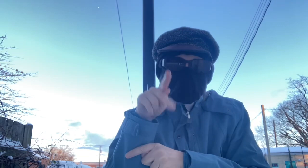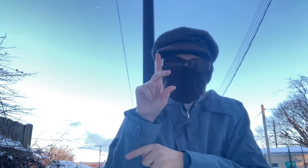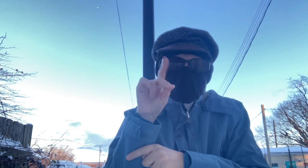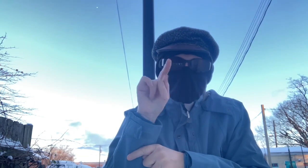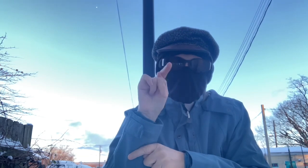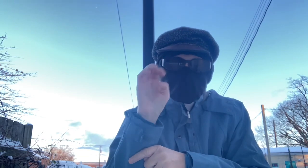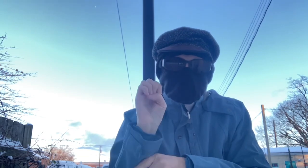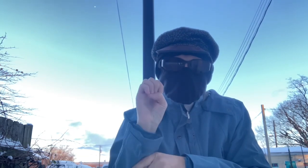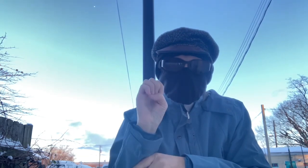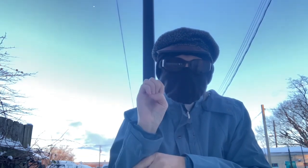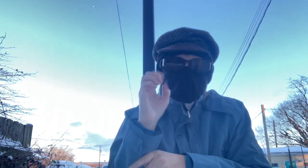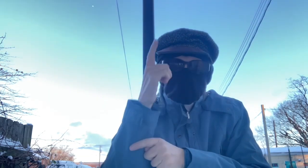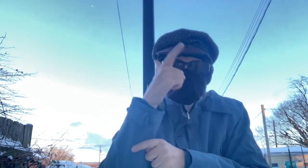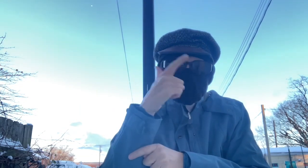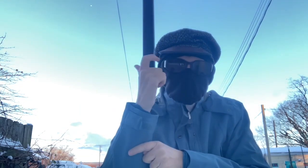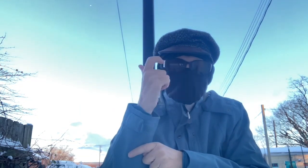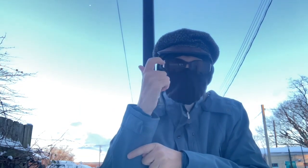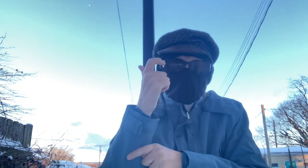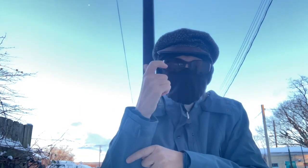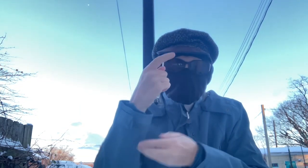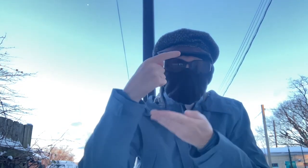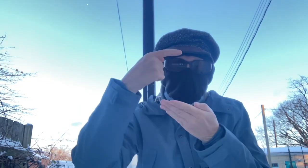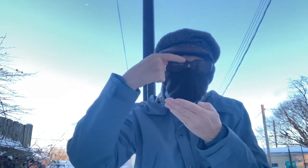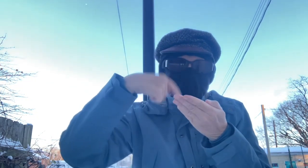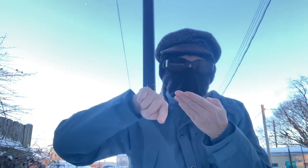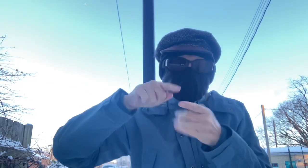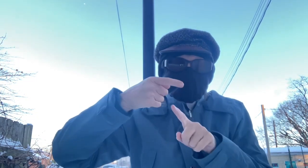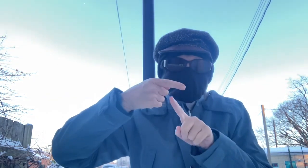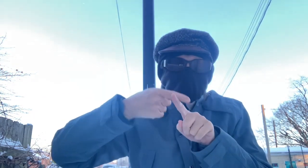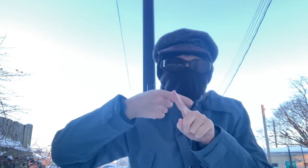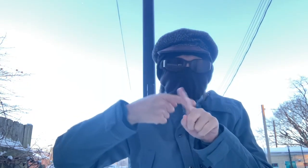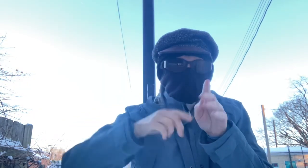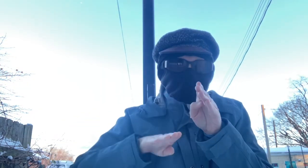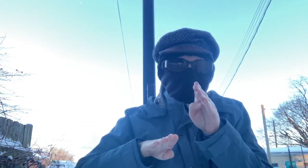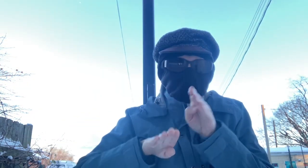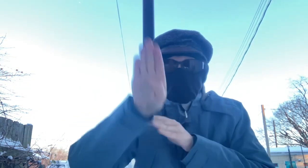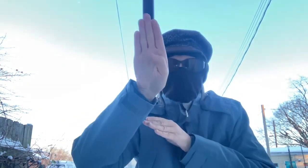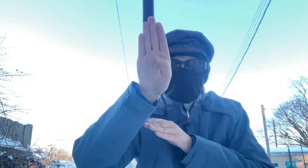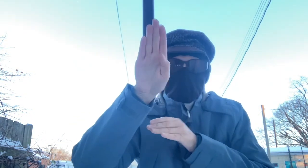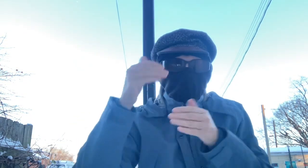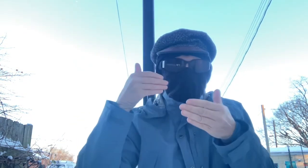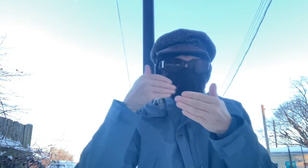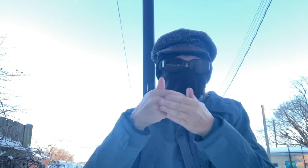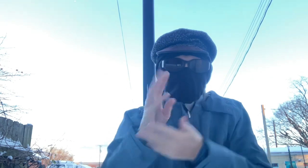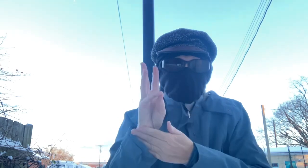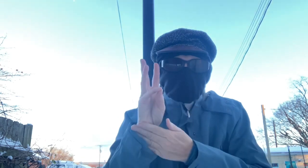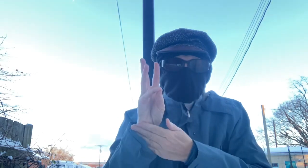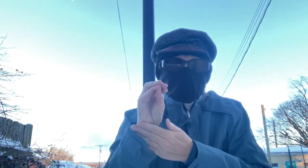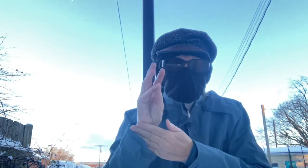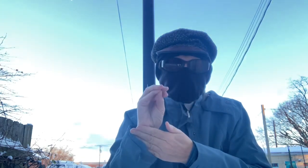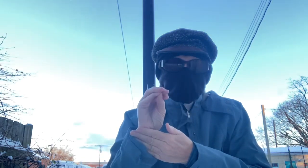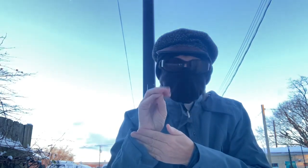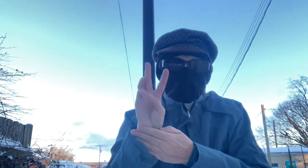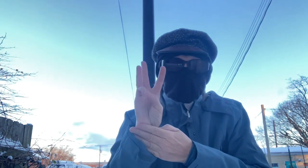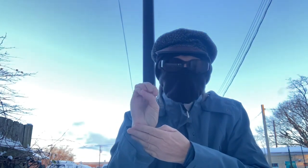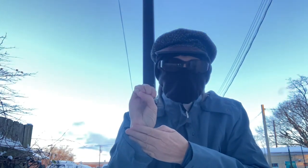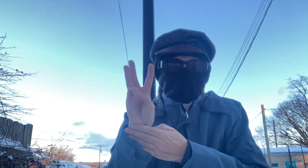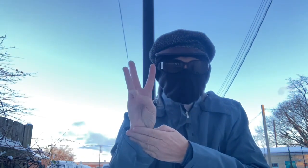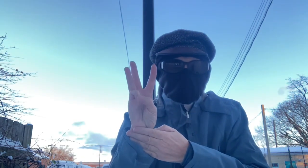out in the garden for an update. Because believe it or not, next week the temperature is going to soar close to